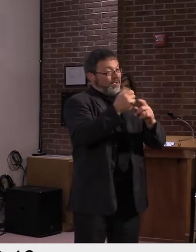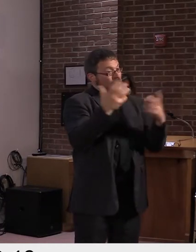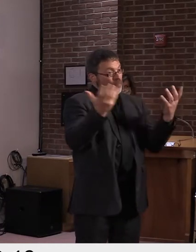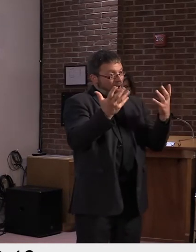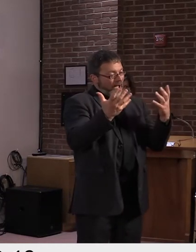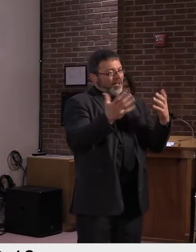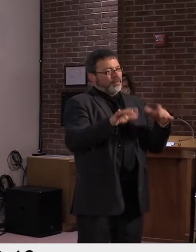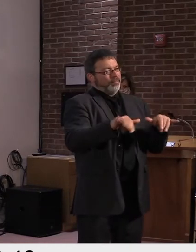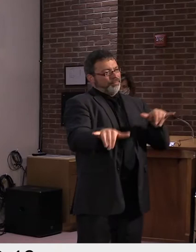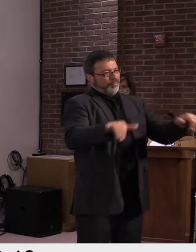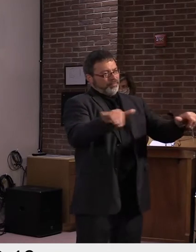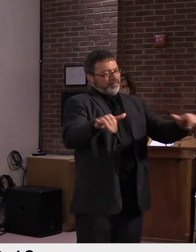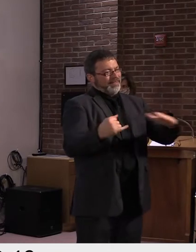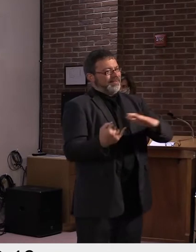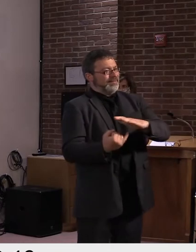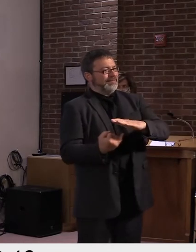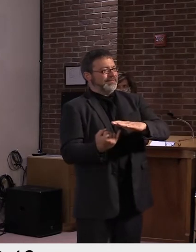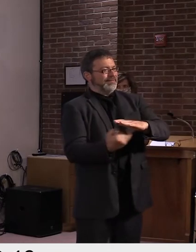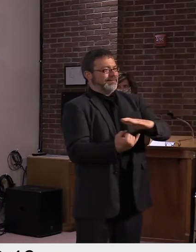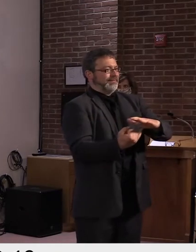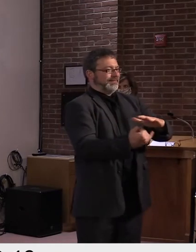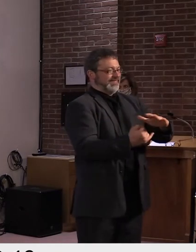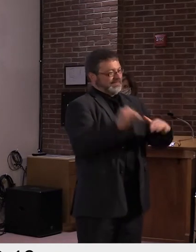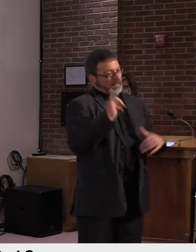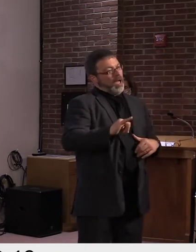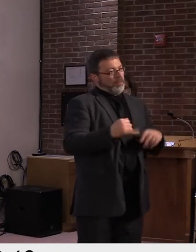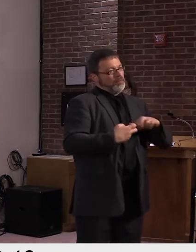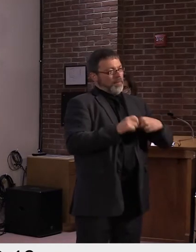will. So number one,